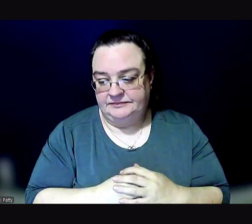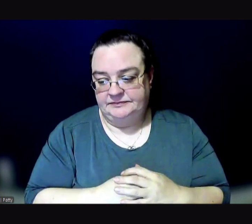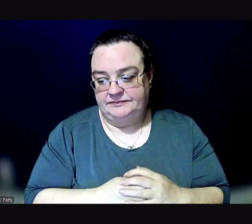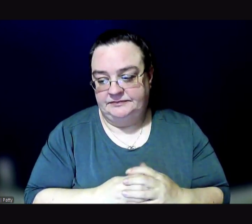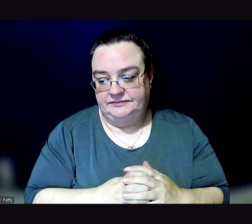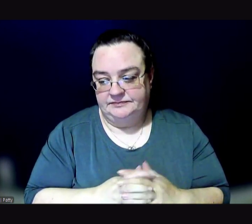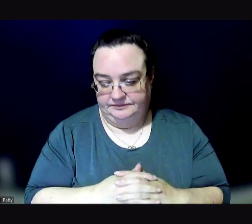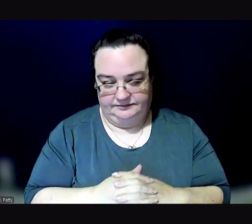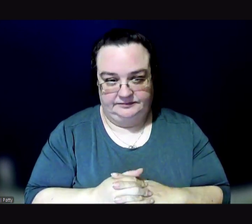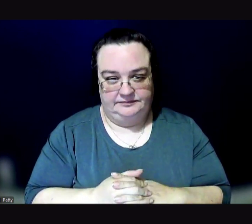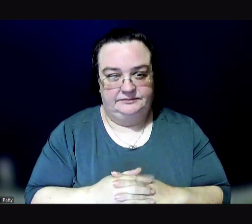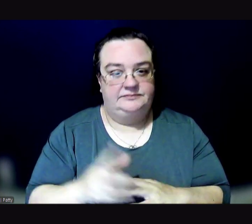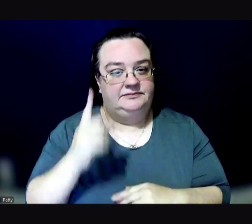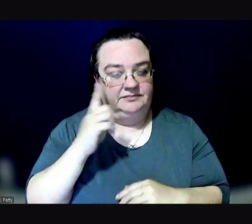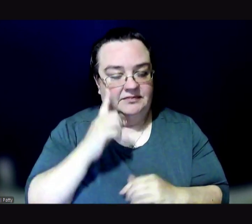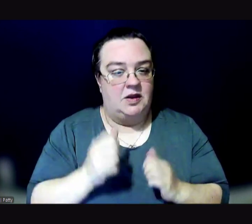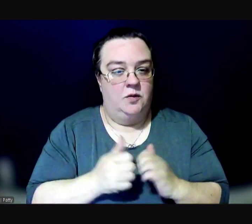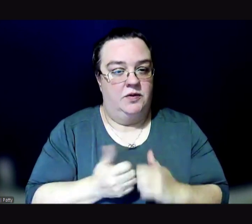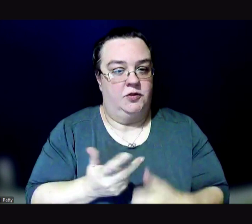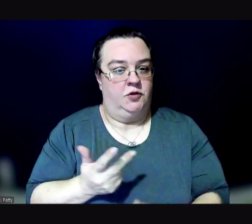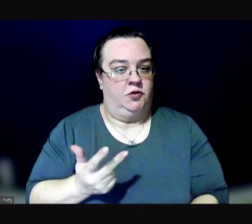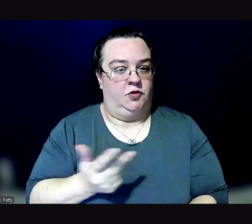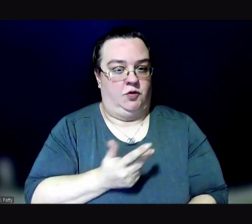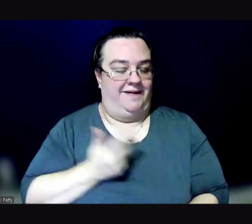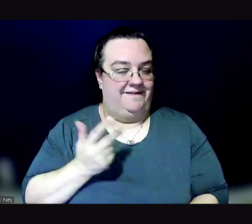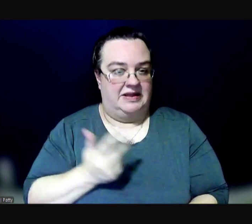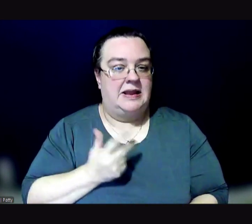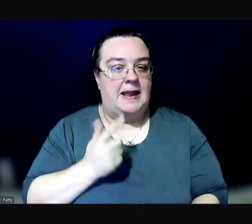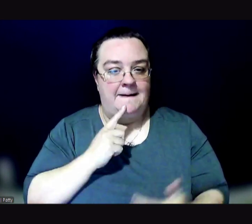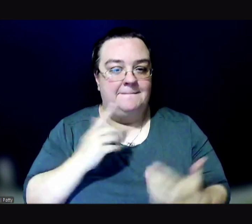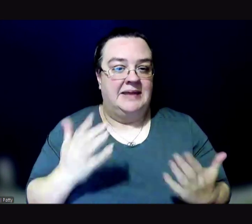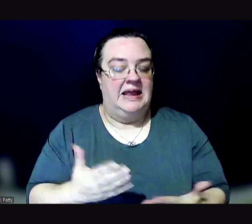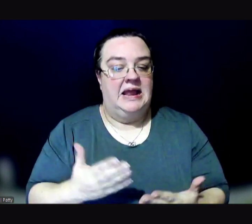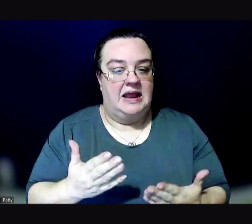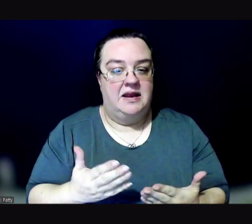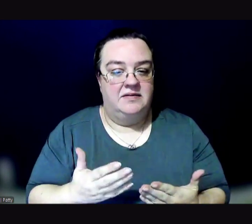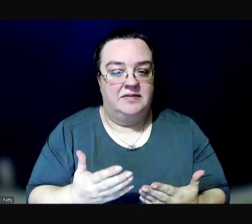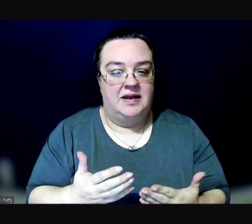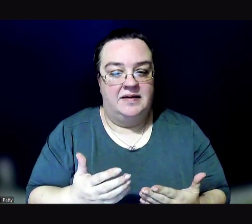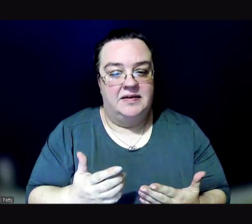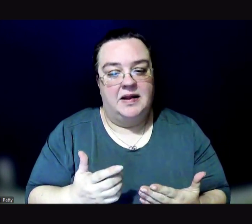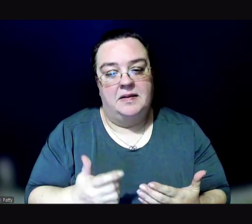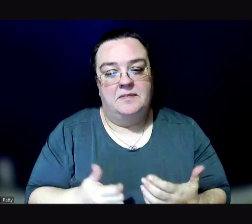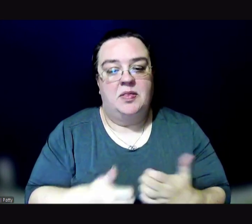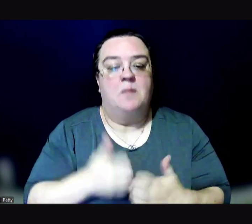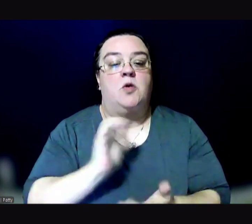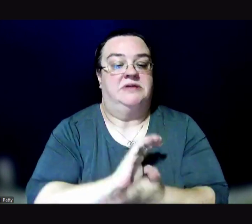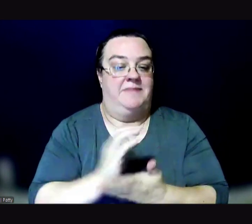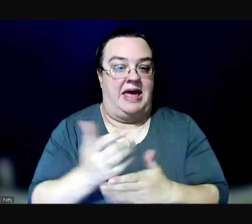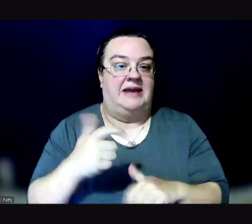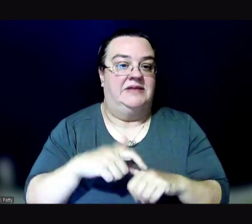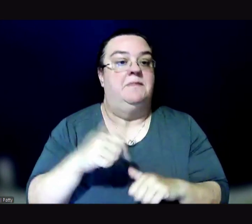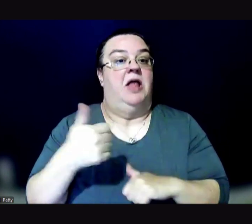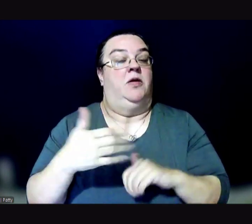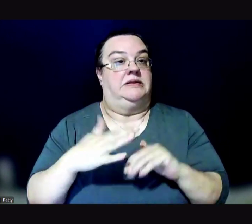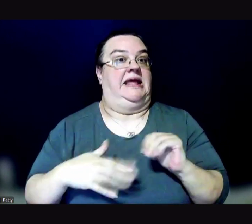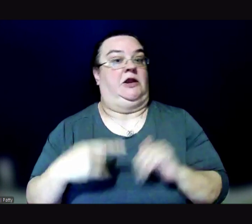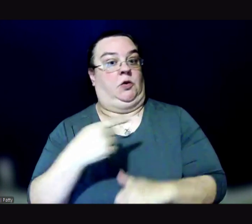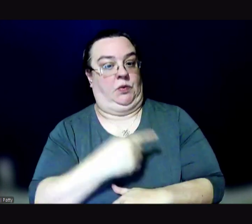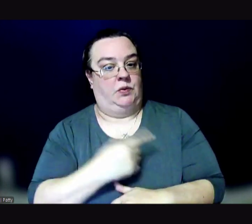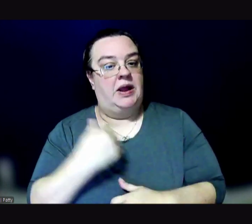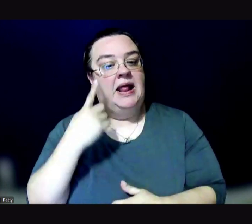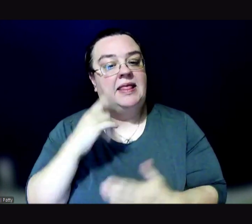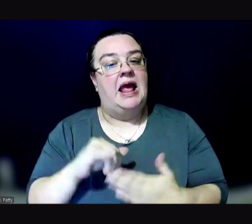the three of us being up here for probably the most amount of time aside from you, I think that